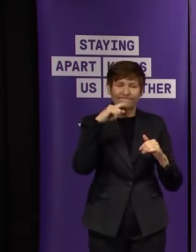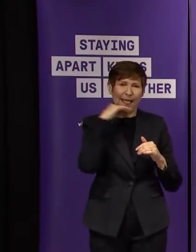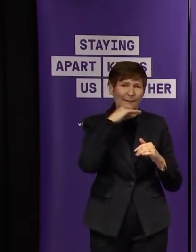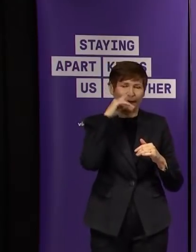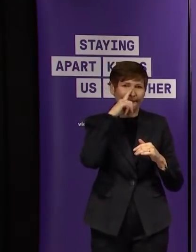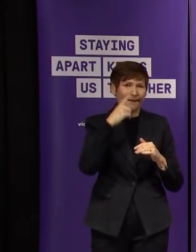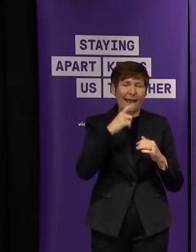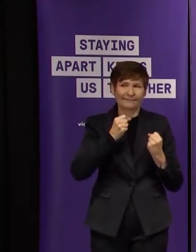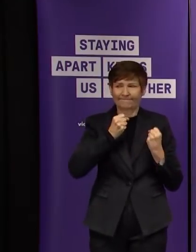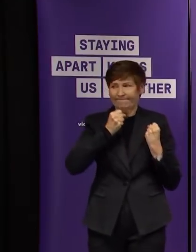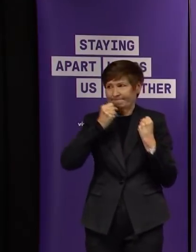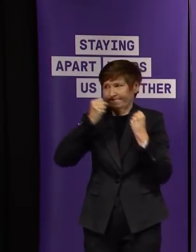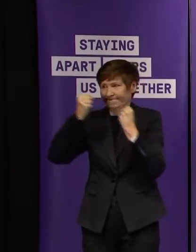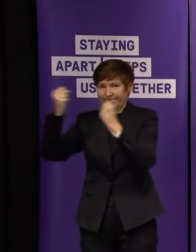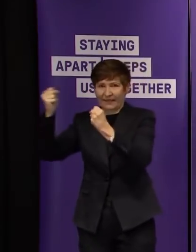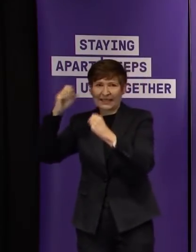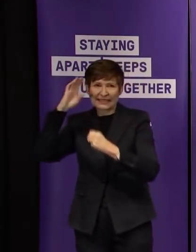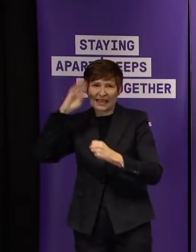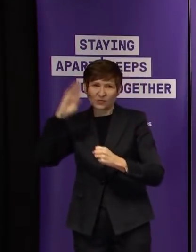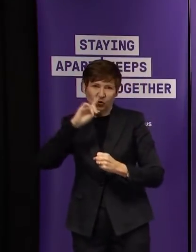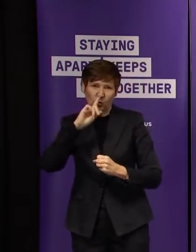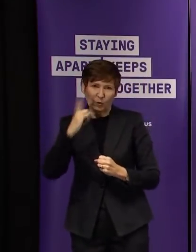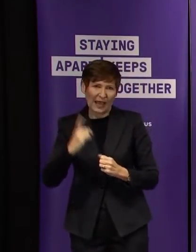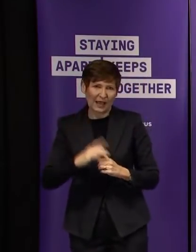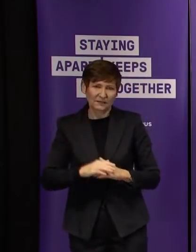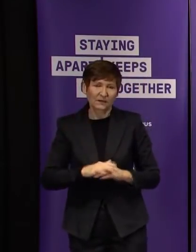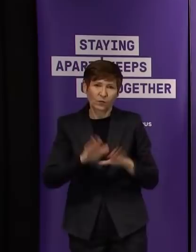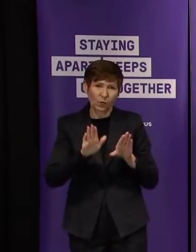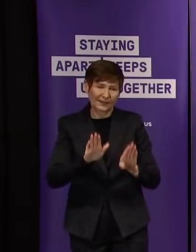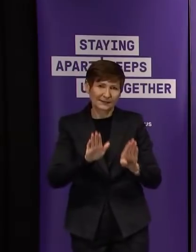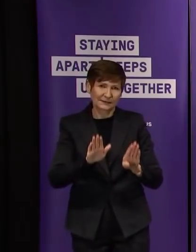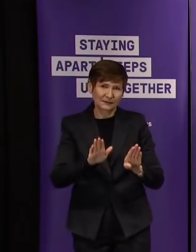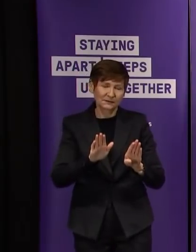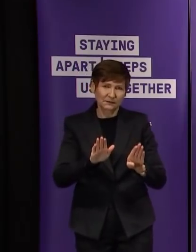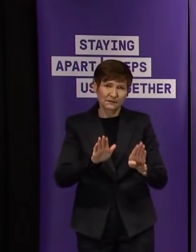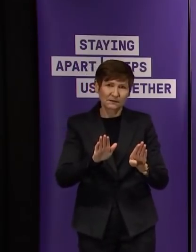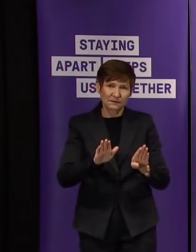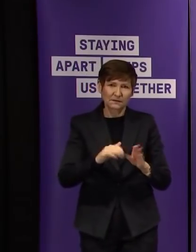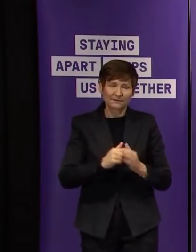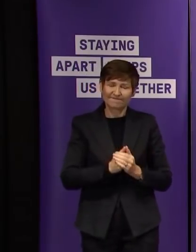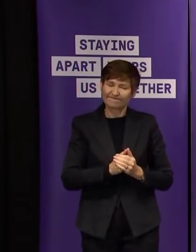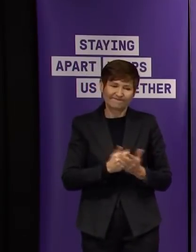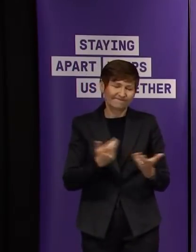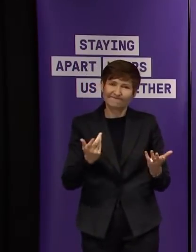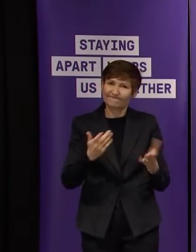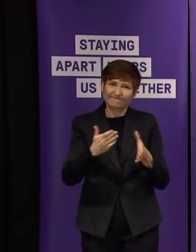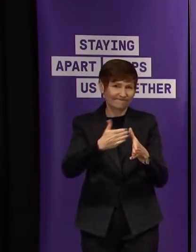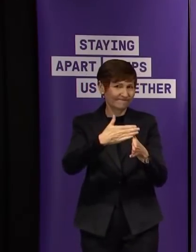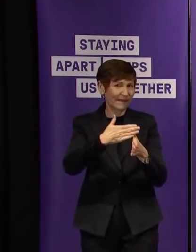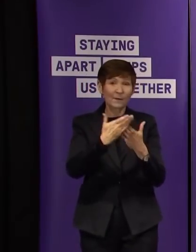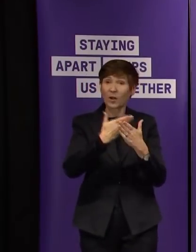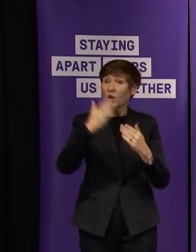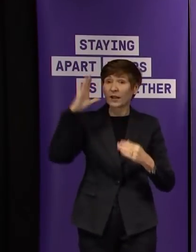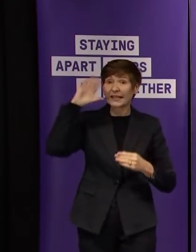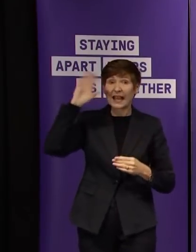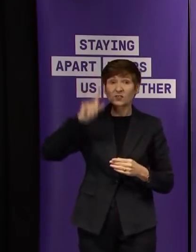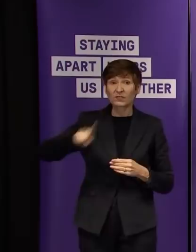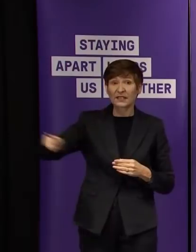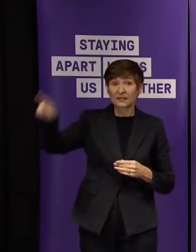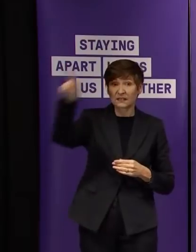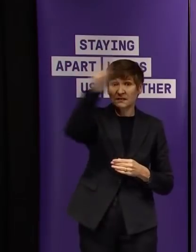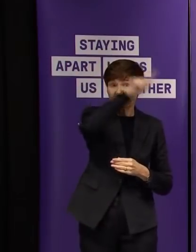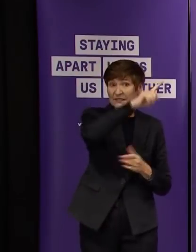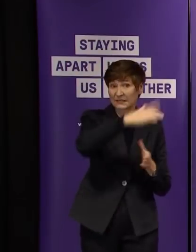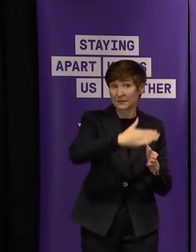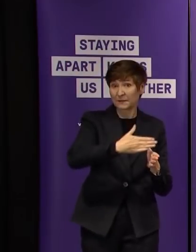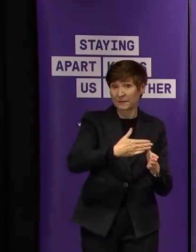alternative location. So I think it'll be about, it'll be a judgment on when regional Victoria gets to that point,